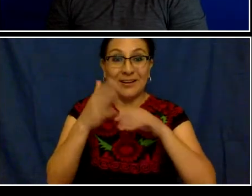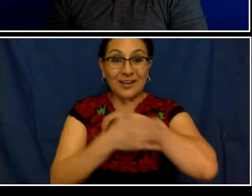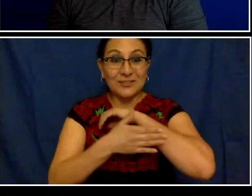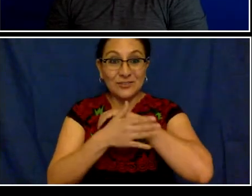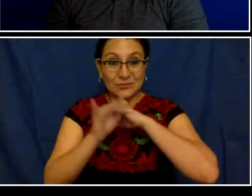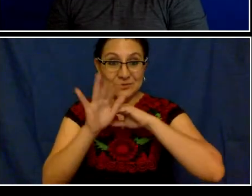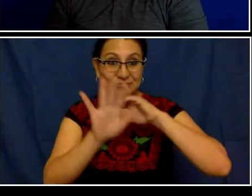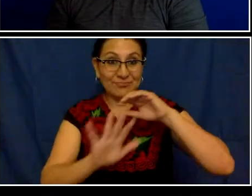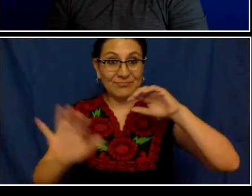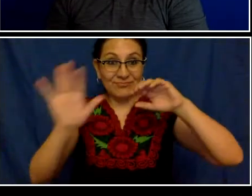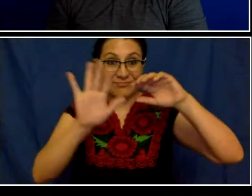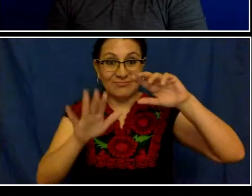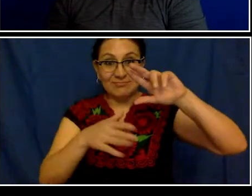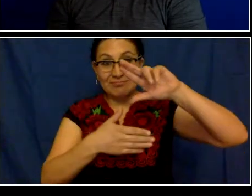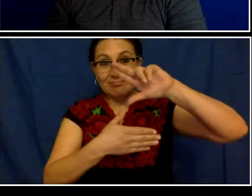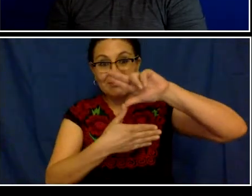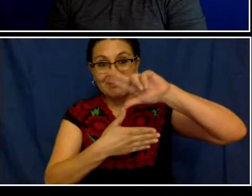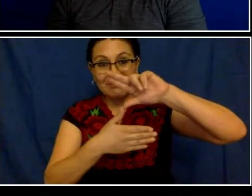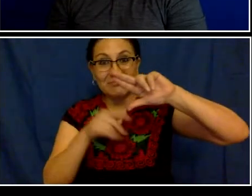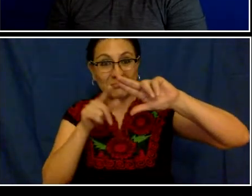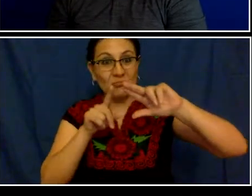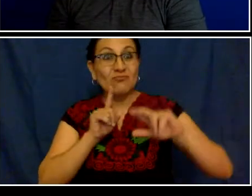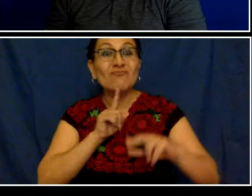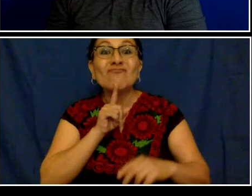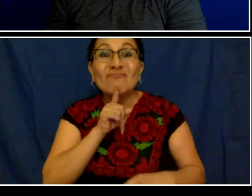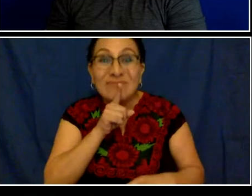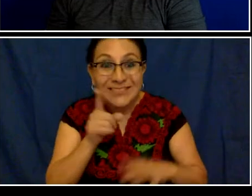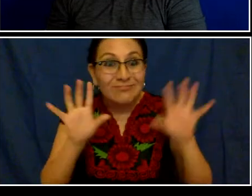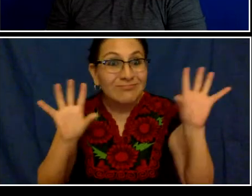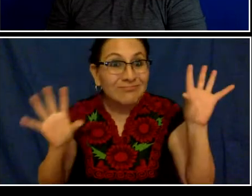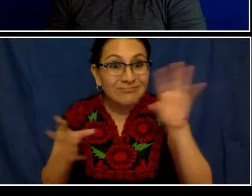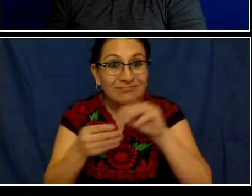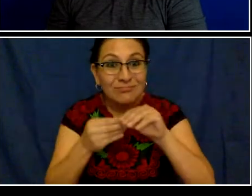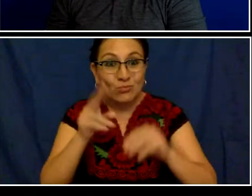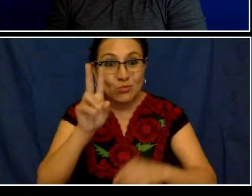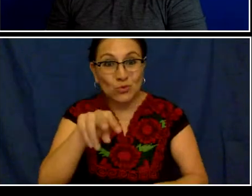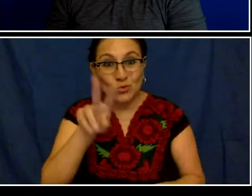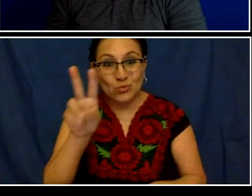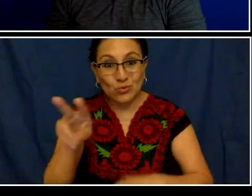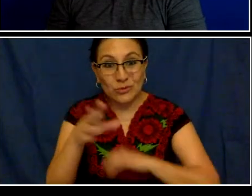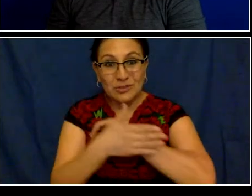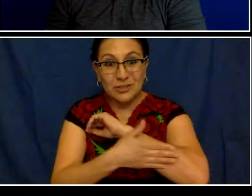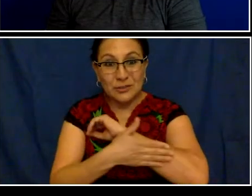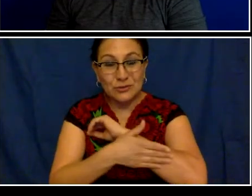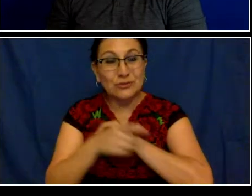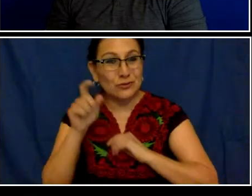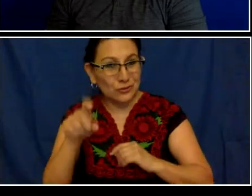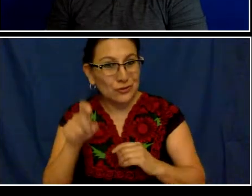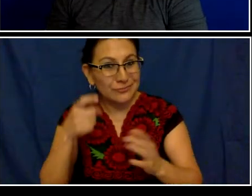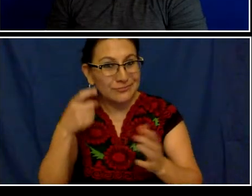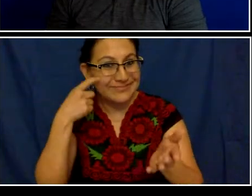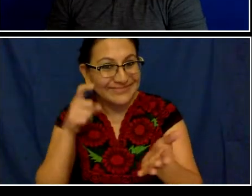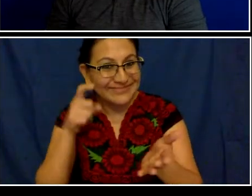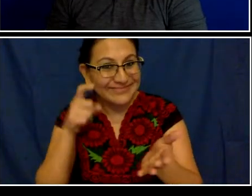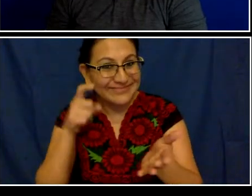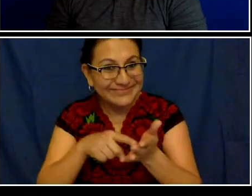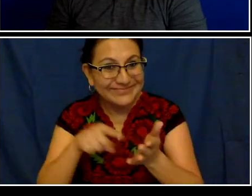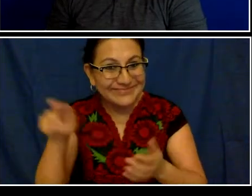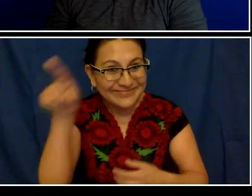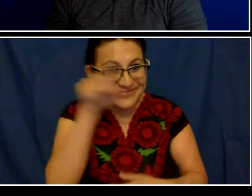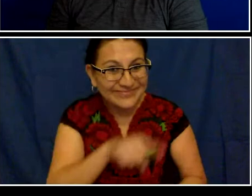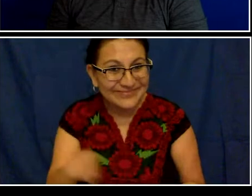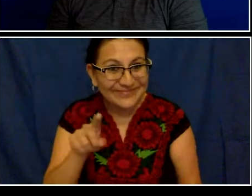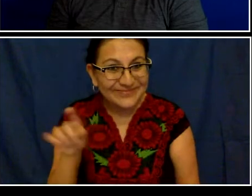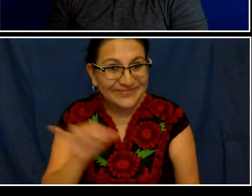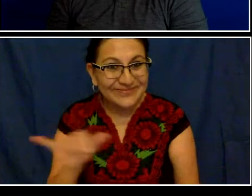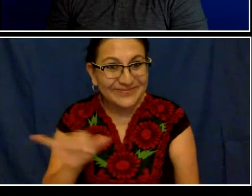Okay, so we have to proceed. So Latin America, we have the Latin American countries. This is a sign for Latin America. So there's 22 countries,